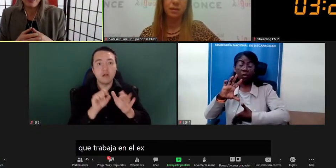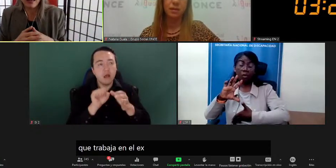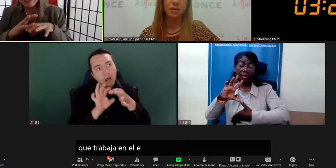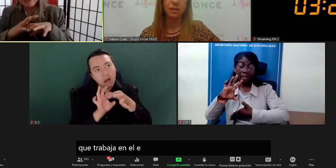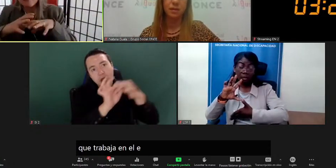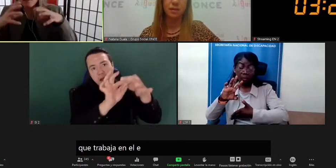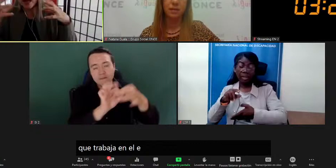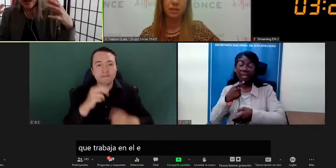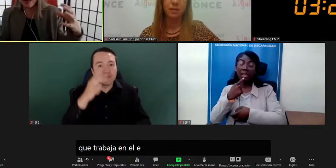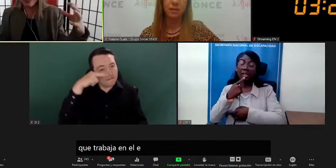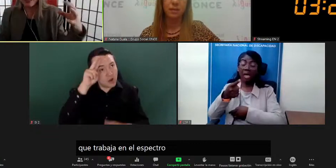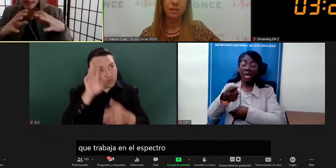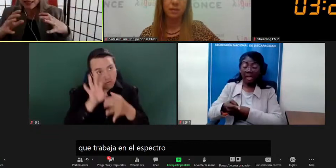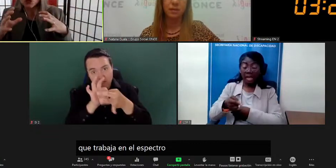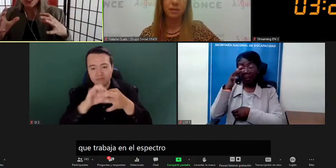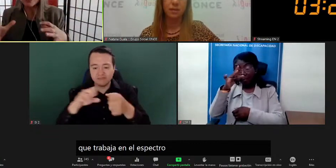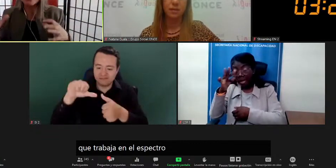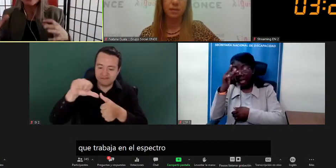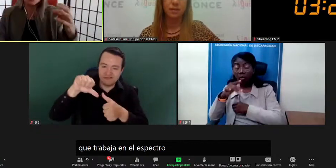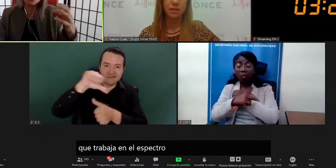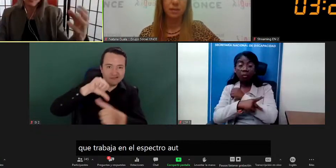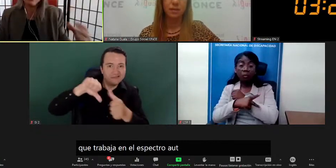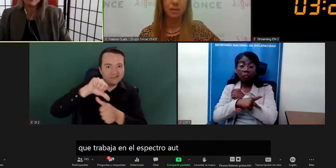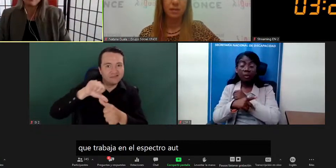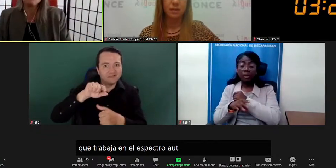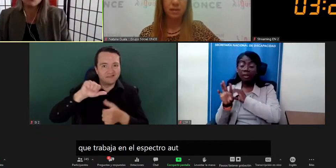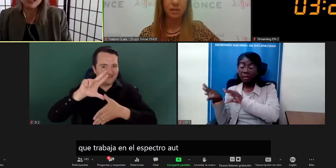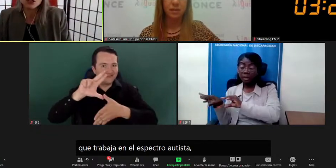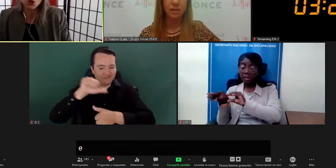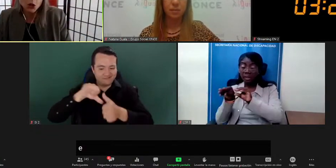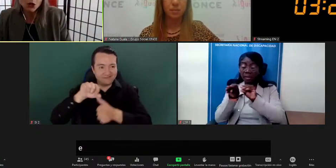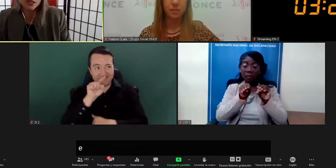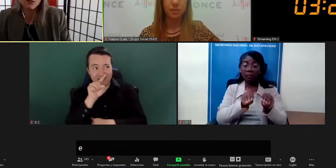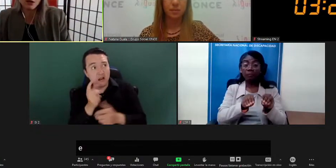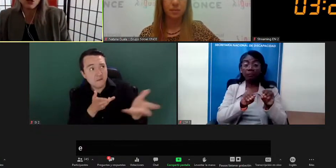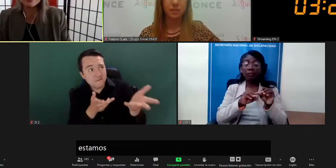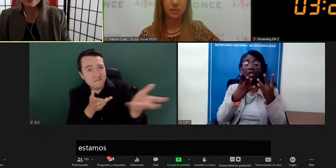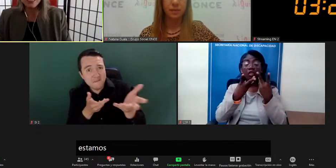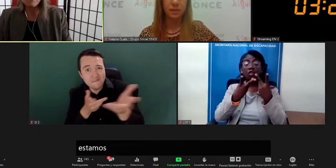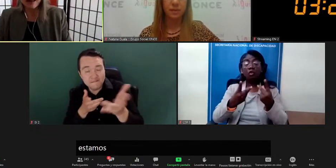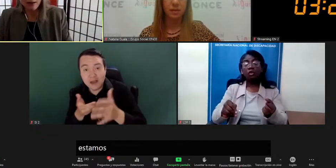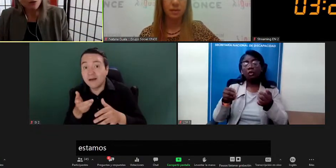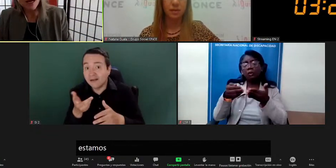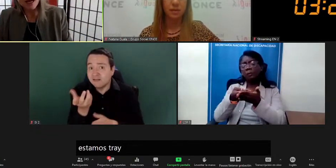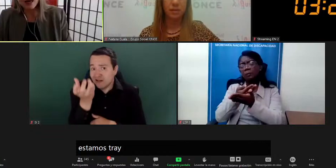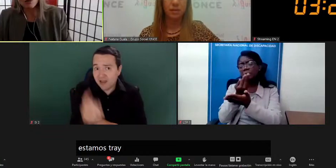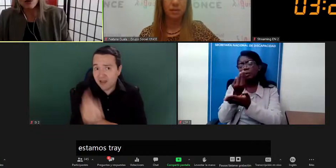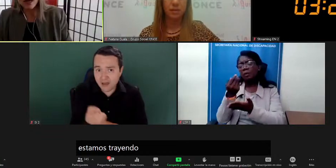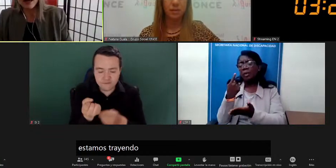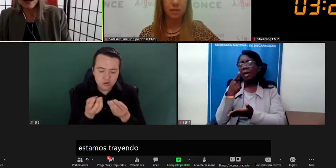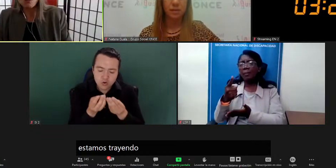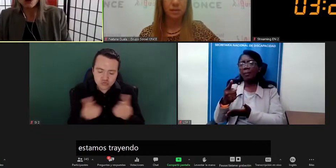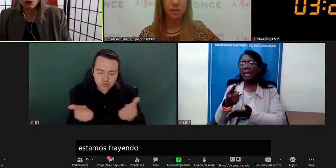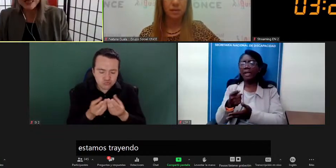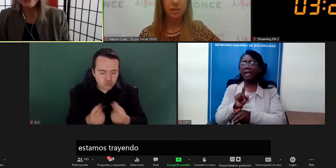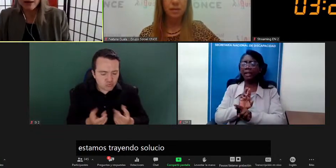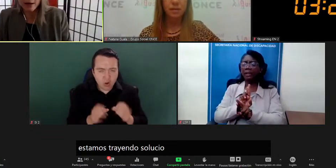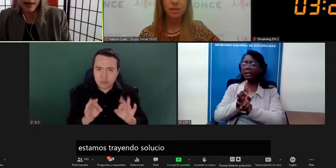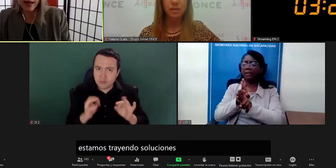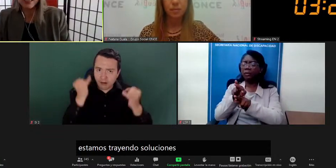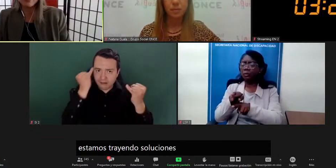spectrum and needing this to american central america so we're bringing these innovative solutions to